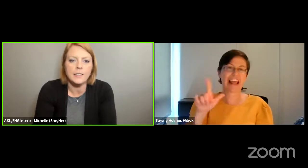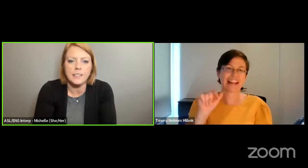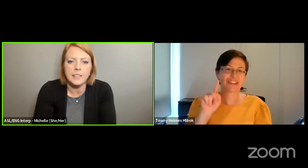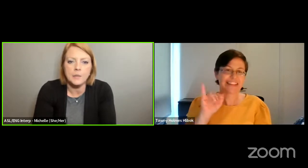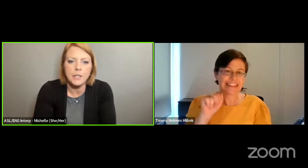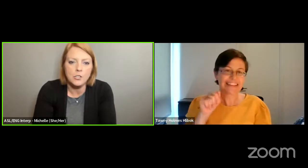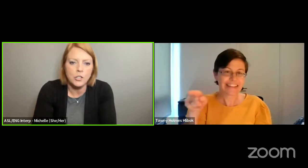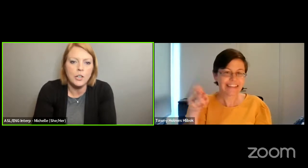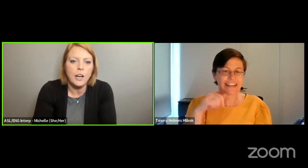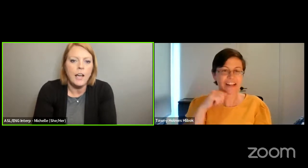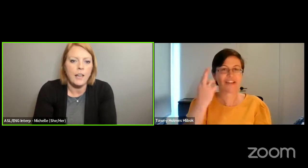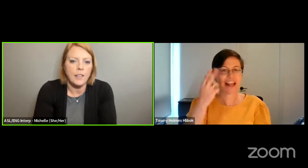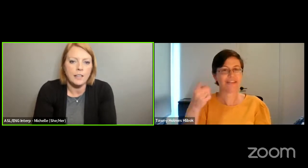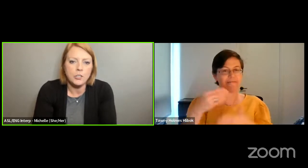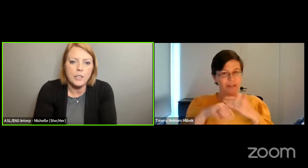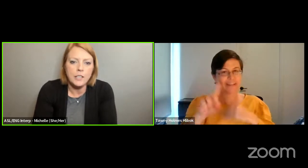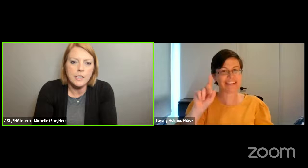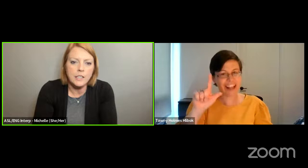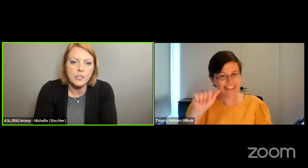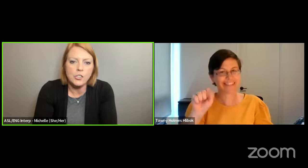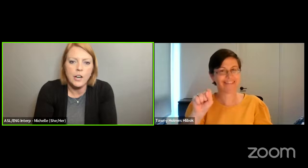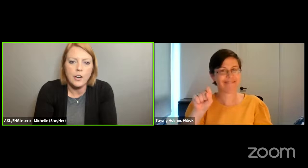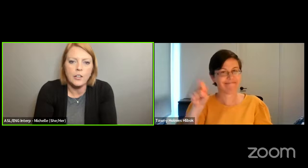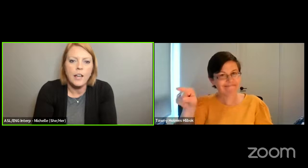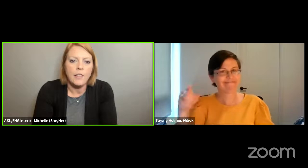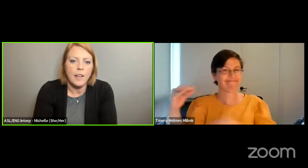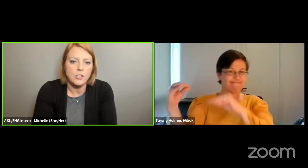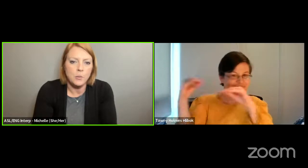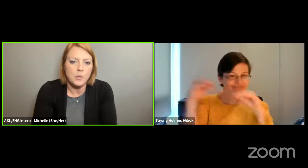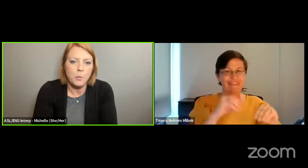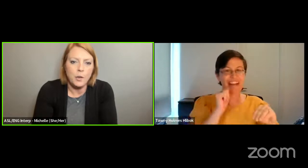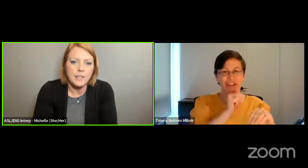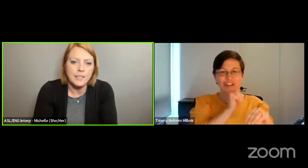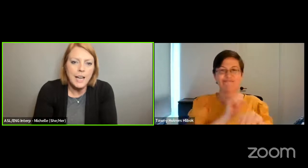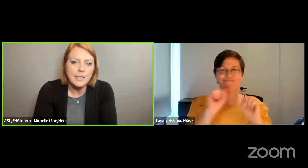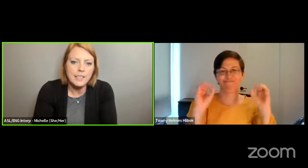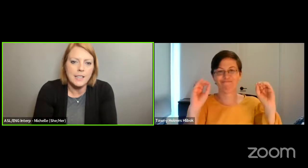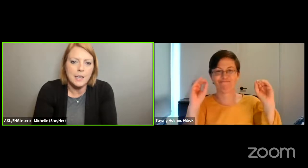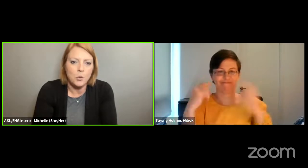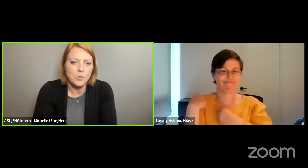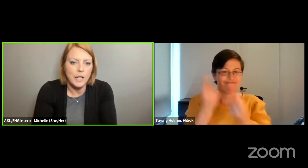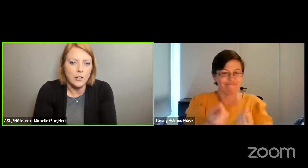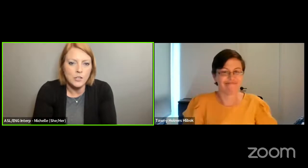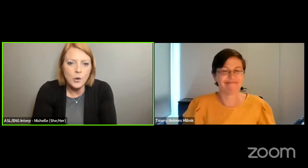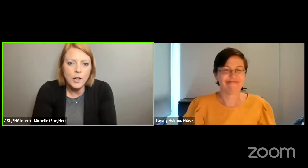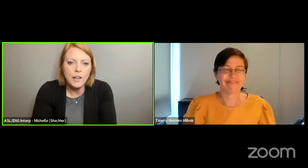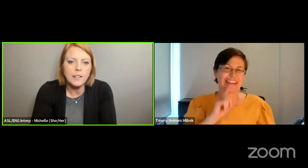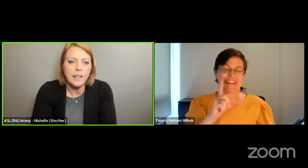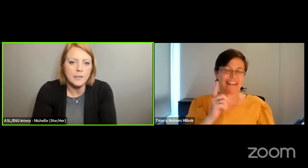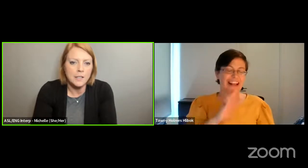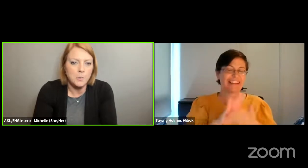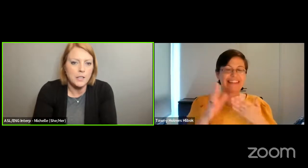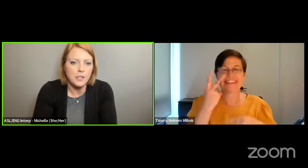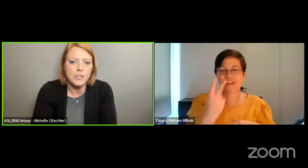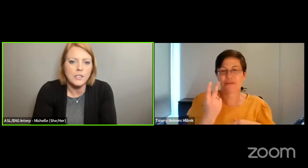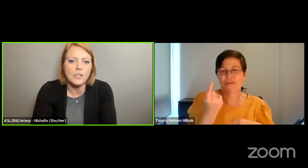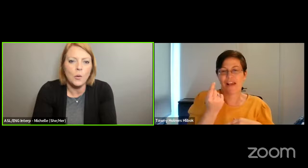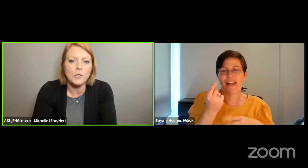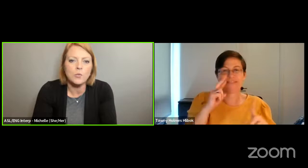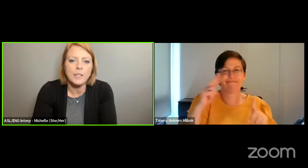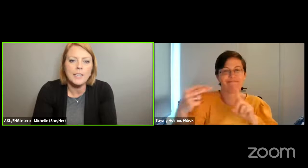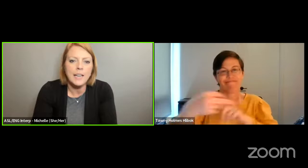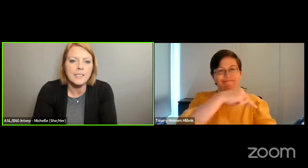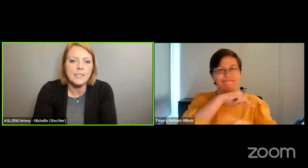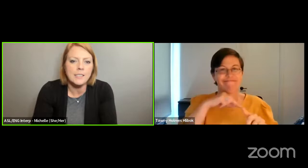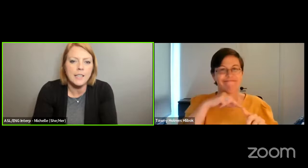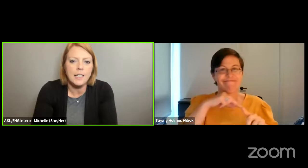deaf identity mixture. And then Latrina shared that she was born in Dallas and then moved to Arizona and has been here since. So